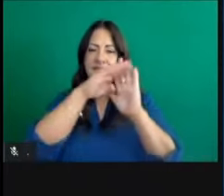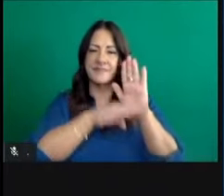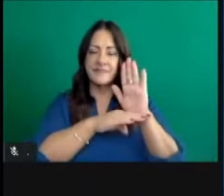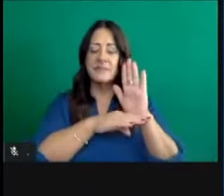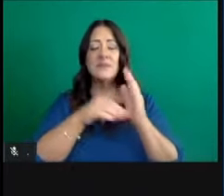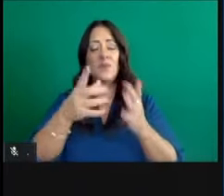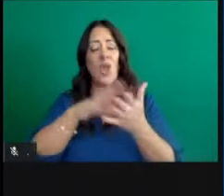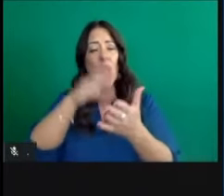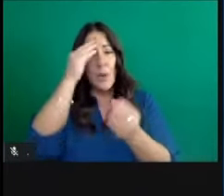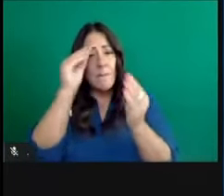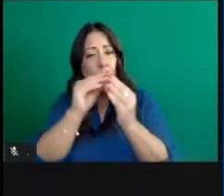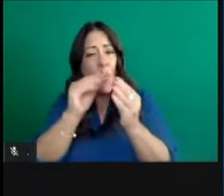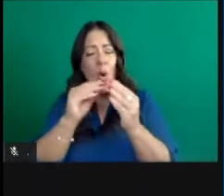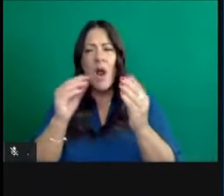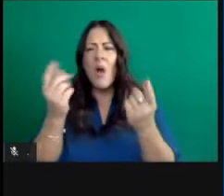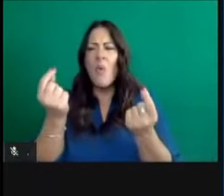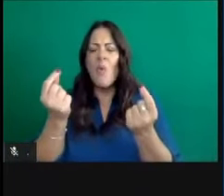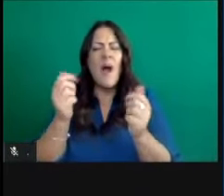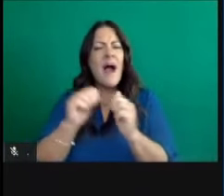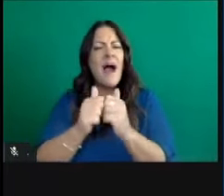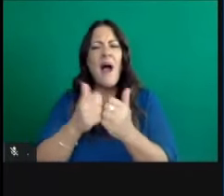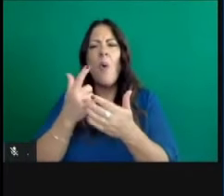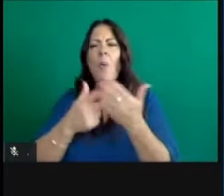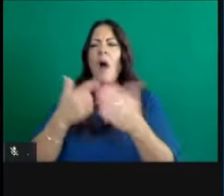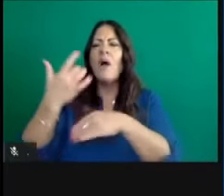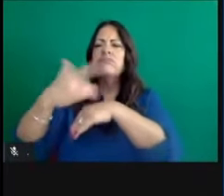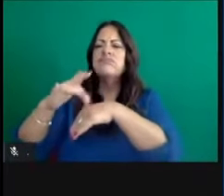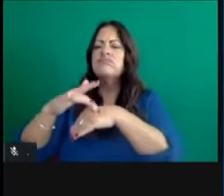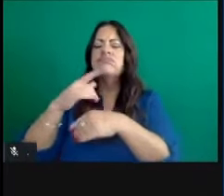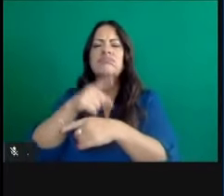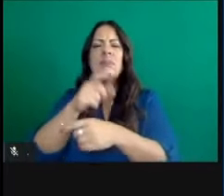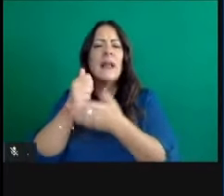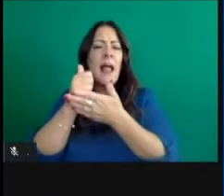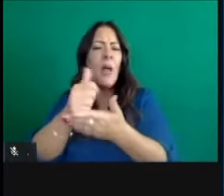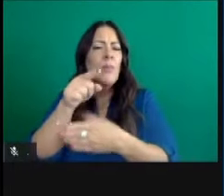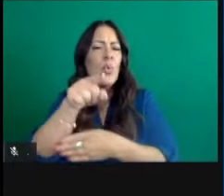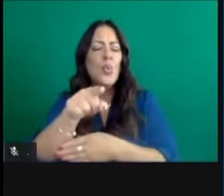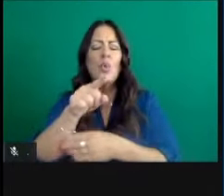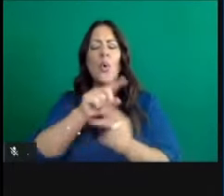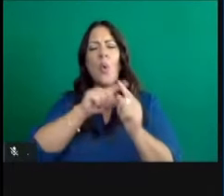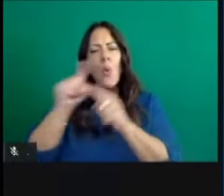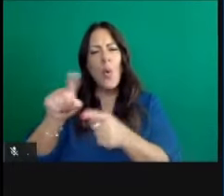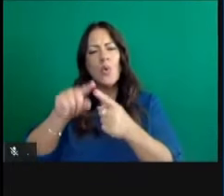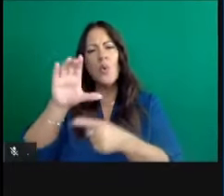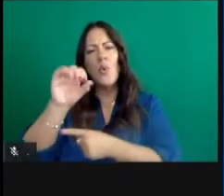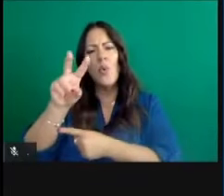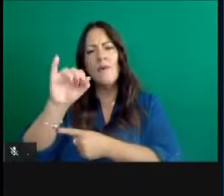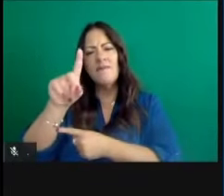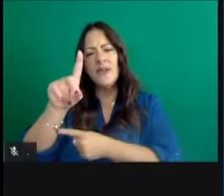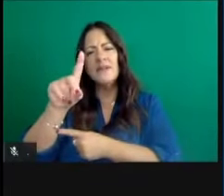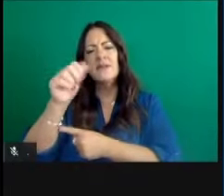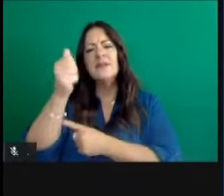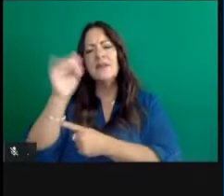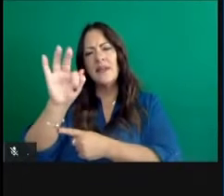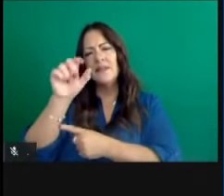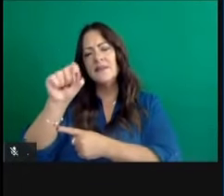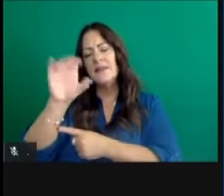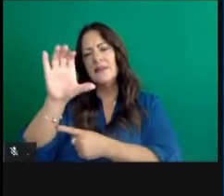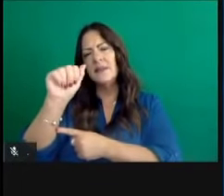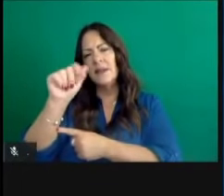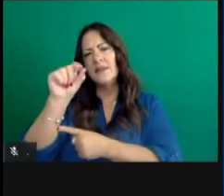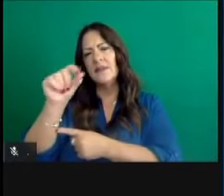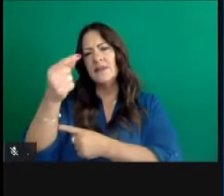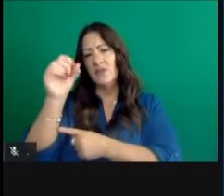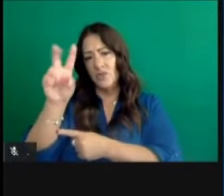covid19.ca.gov to see the many resources available to you. Also encourage you in your own counties to visit your own local public